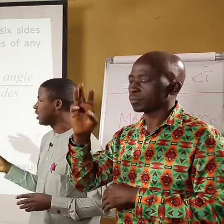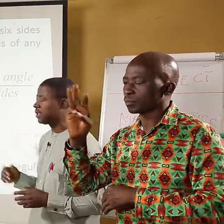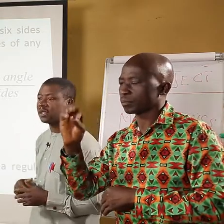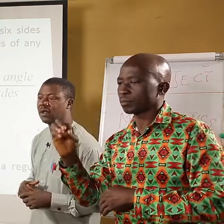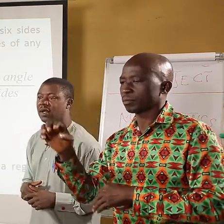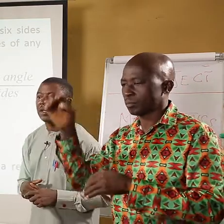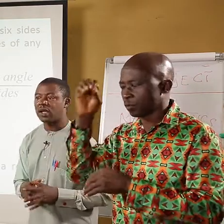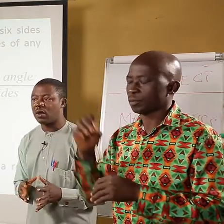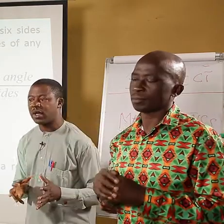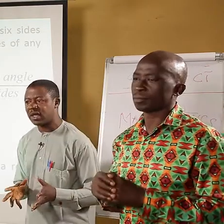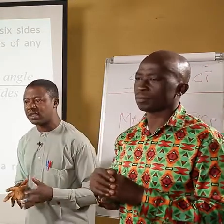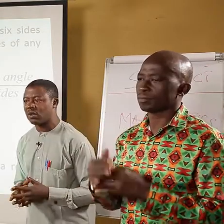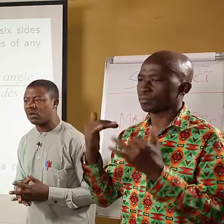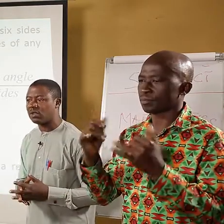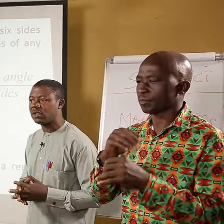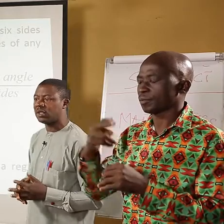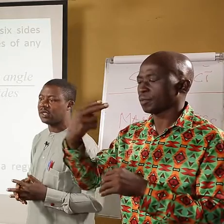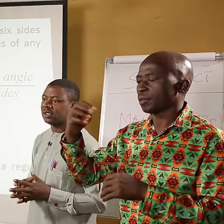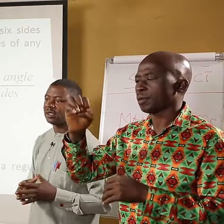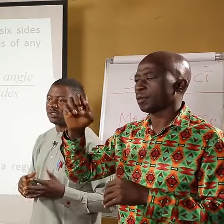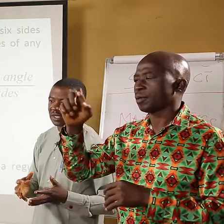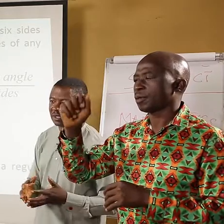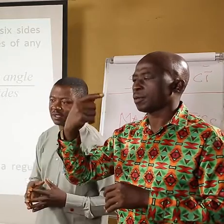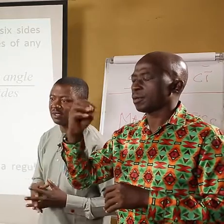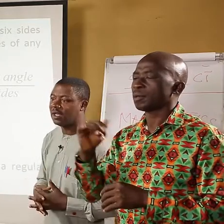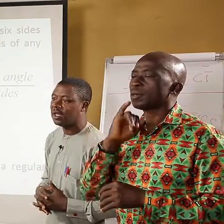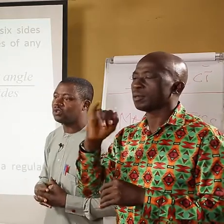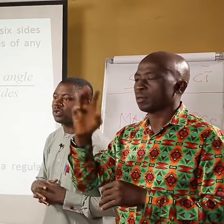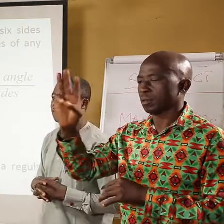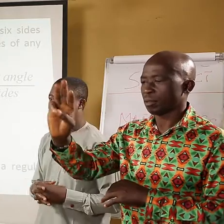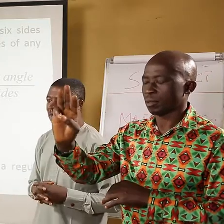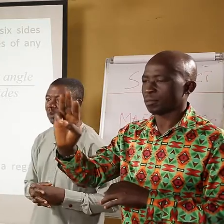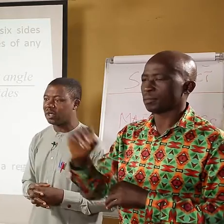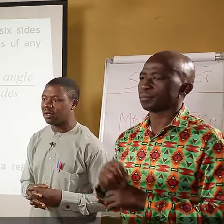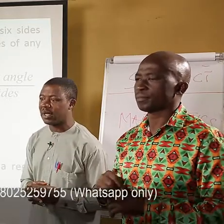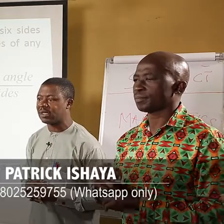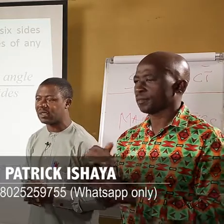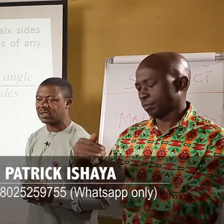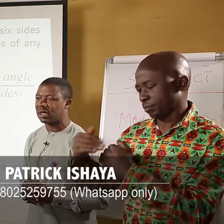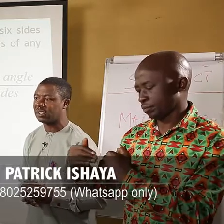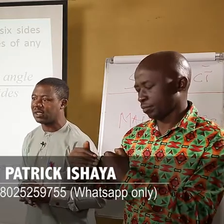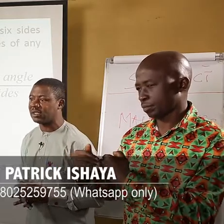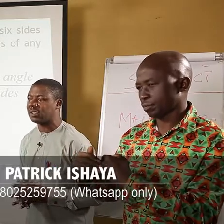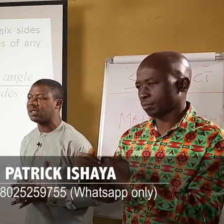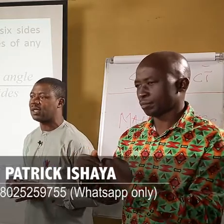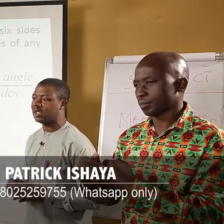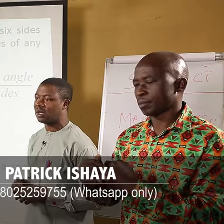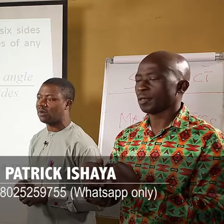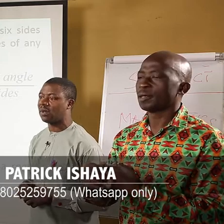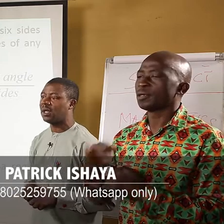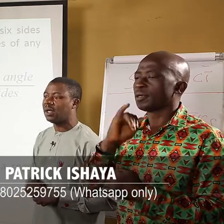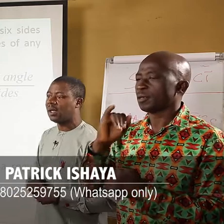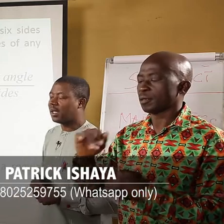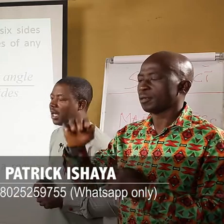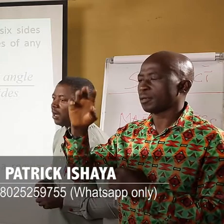360 degrees. Now a hexagon is 6. So figure bounded by 6 sides is